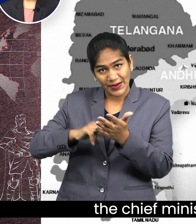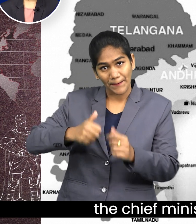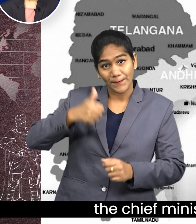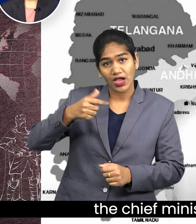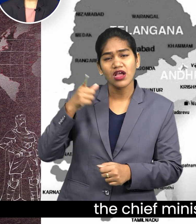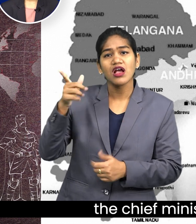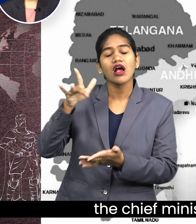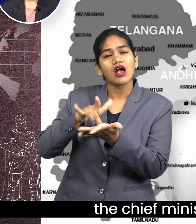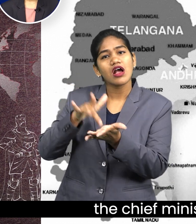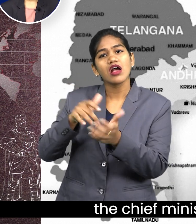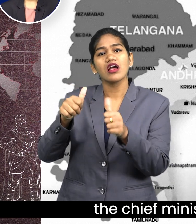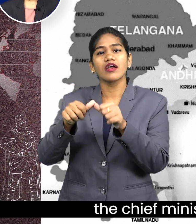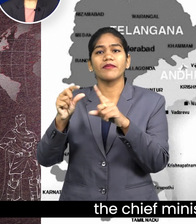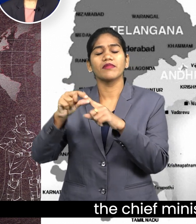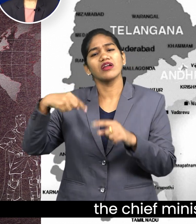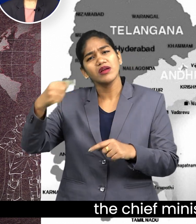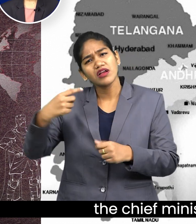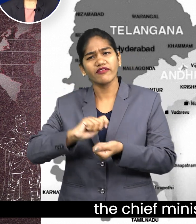Pradesh.